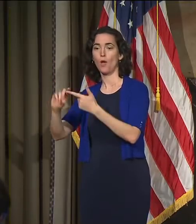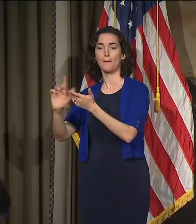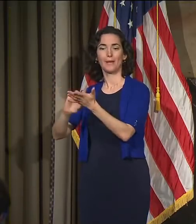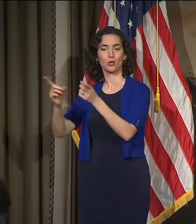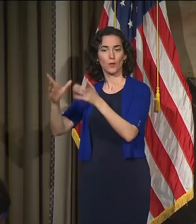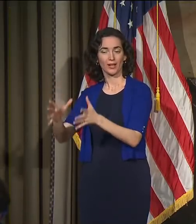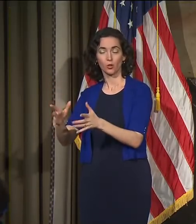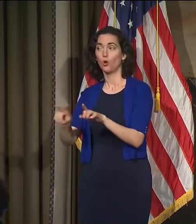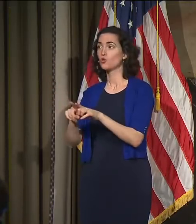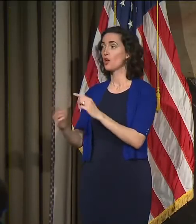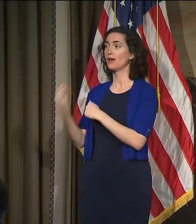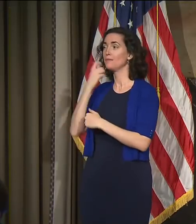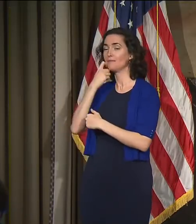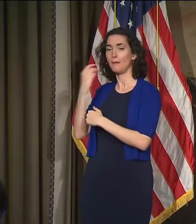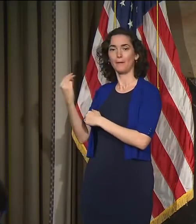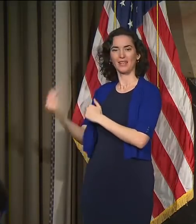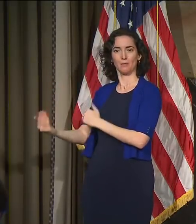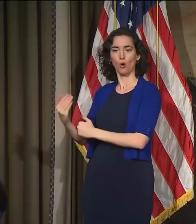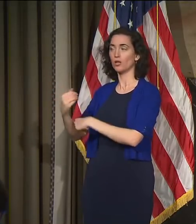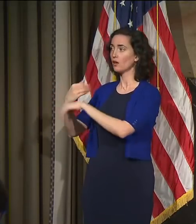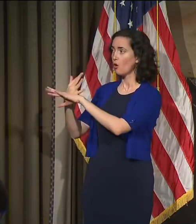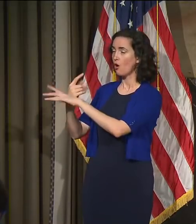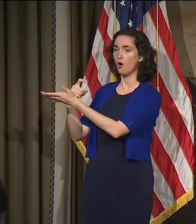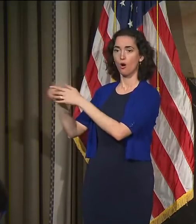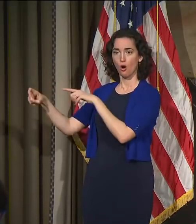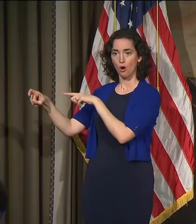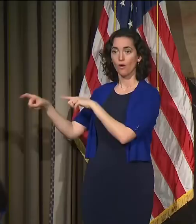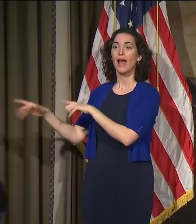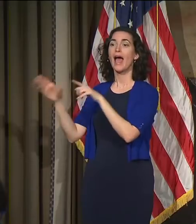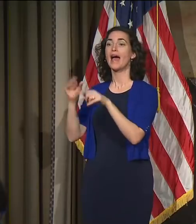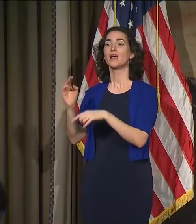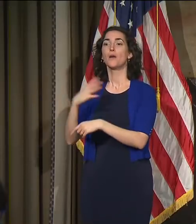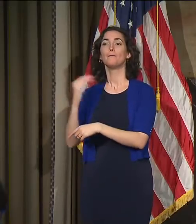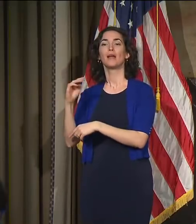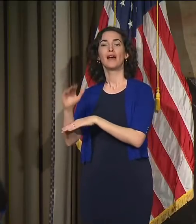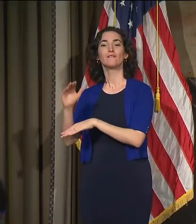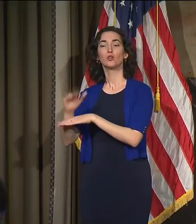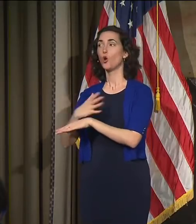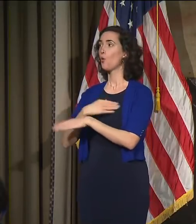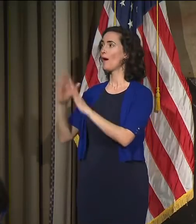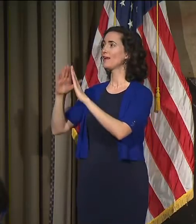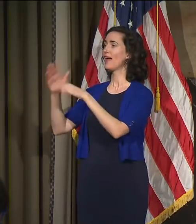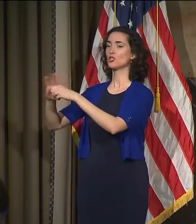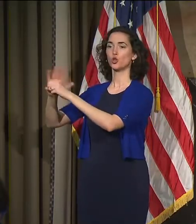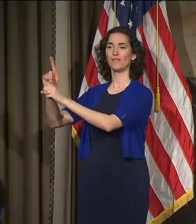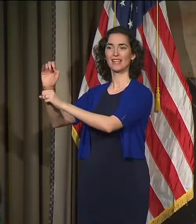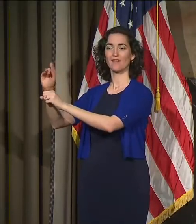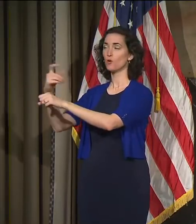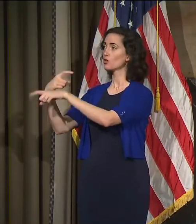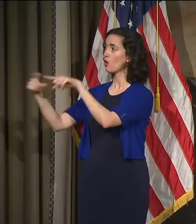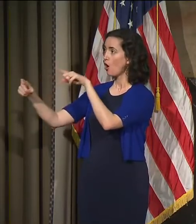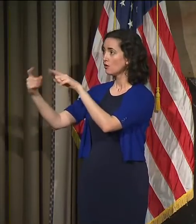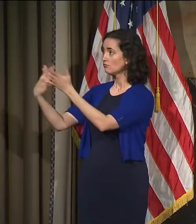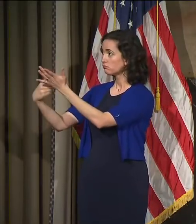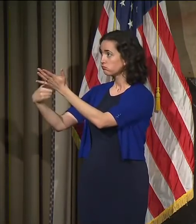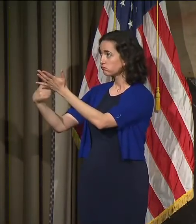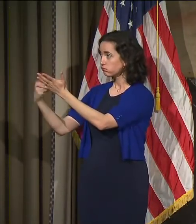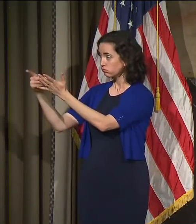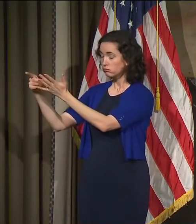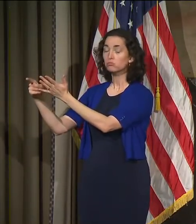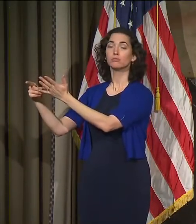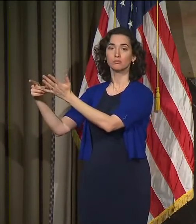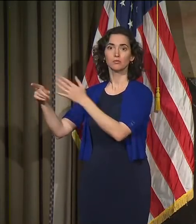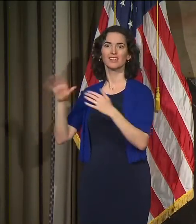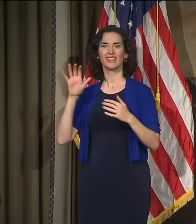call we had Monday morning, but also Monday afternoon on our call with the White House Coronavirus Task Force. This is